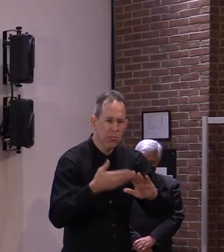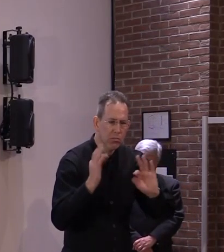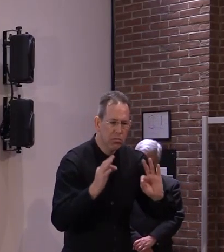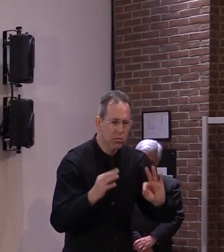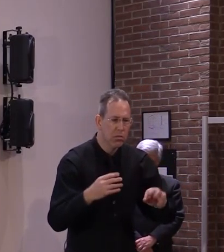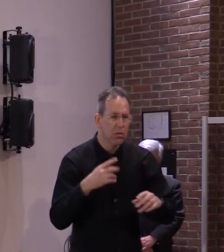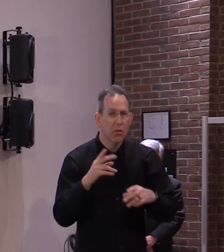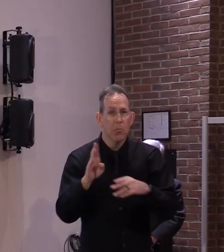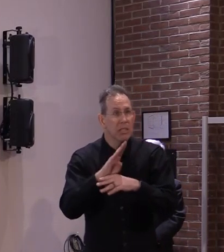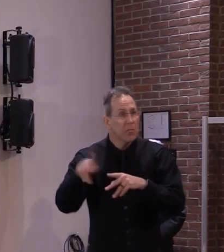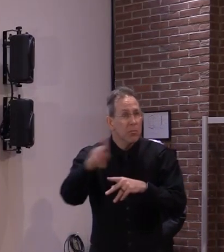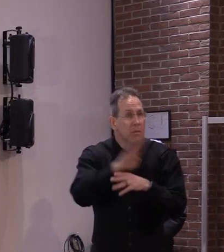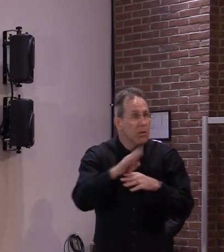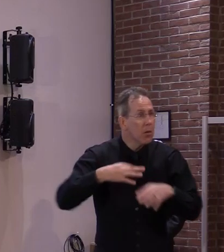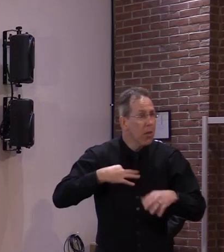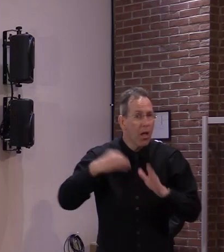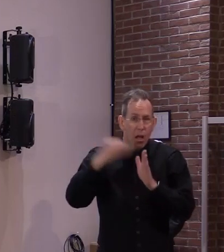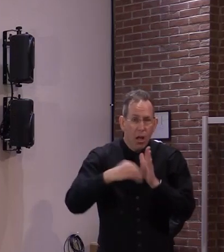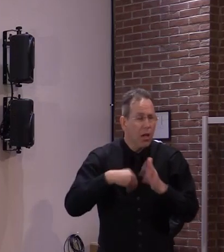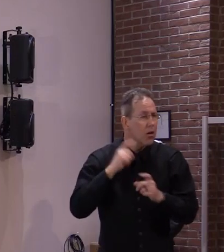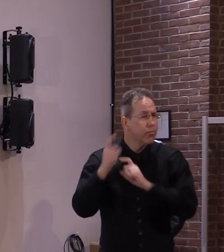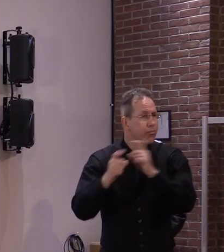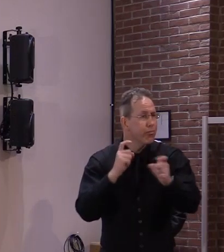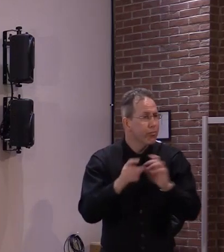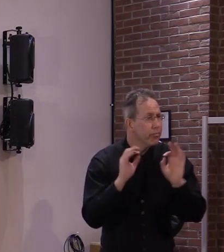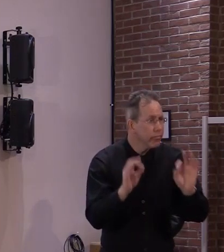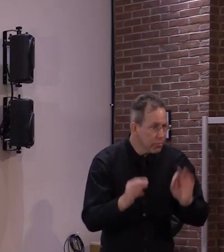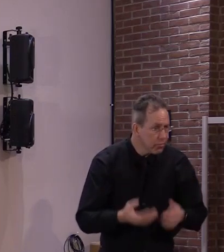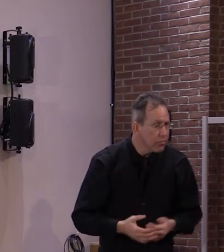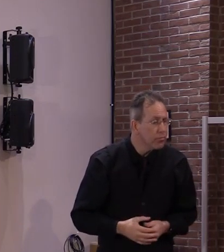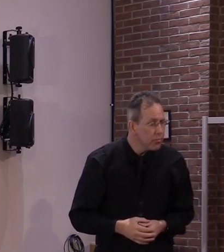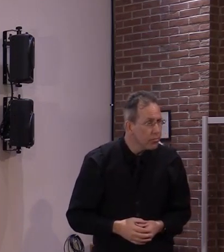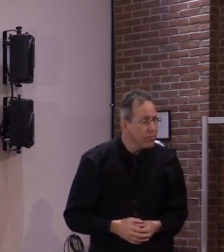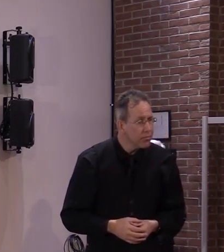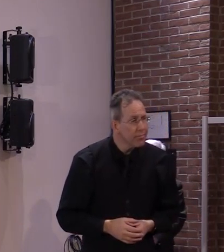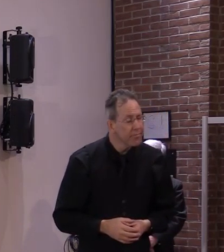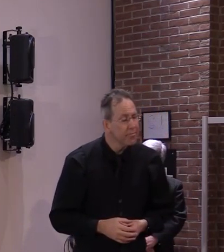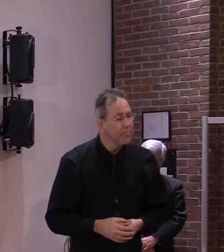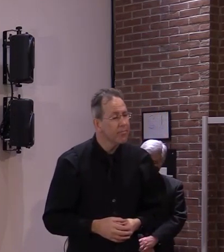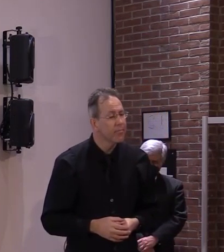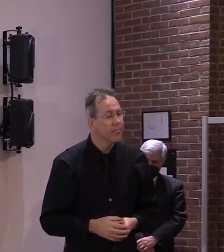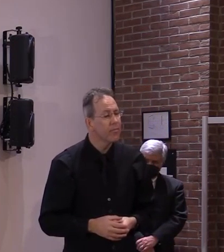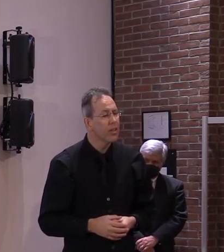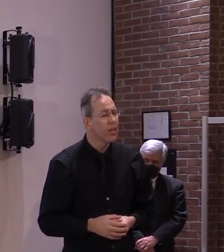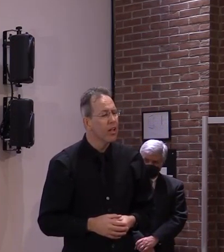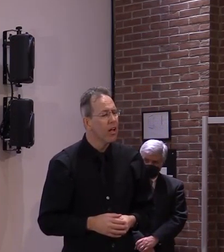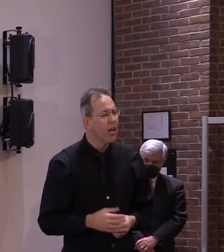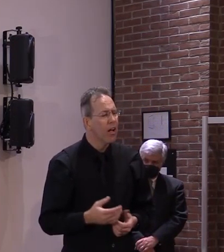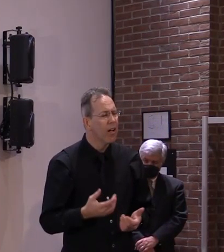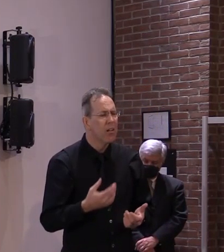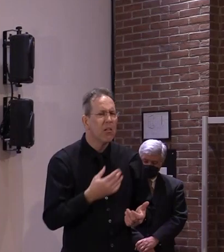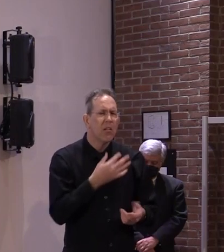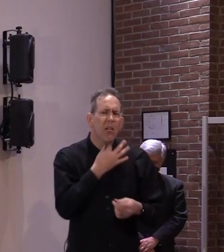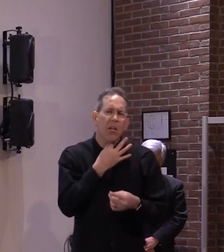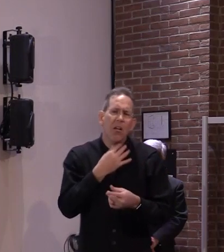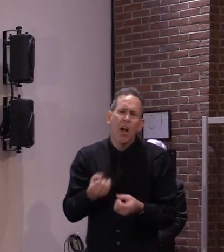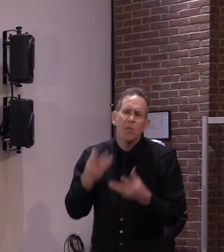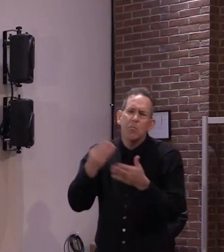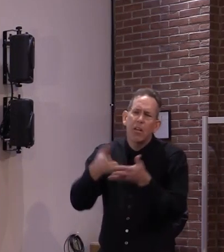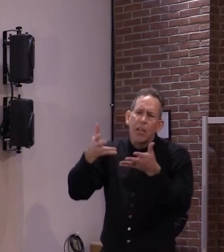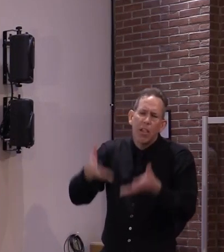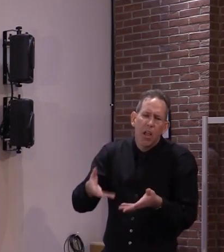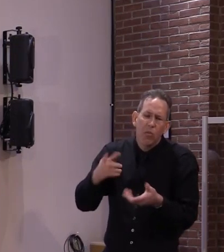Do you know how much money is available? I mean, is it still possible for a business to go to a bank